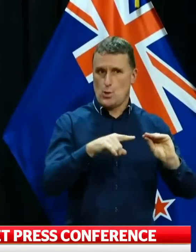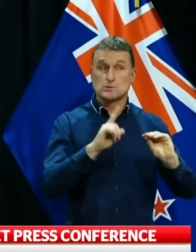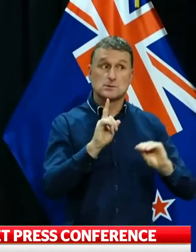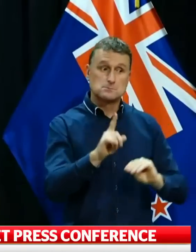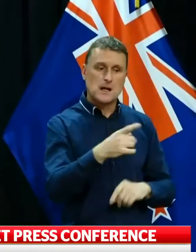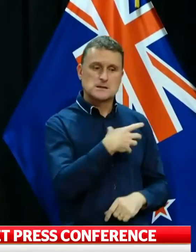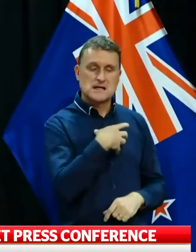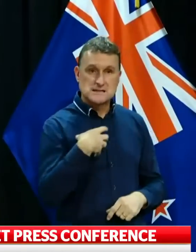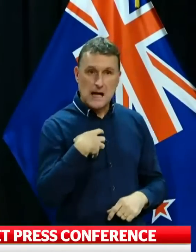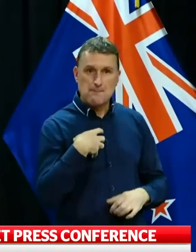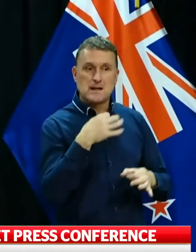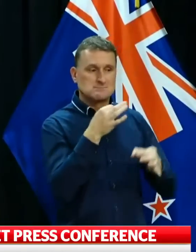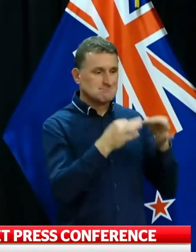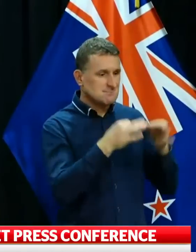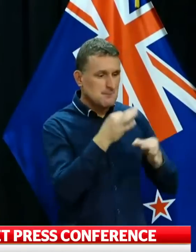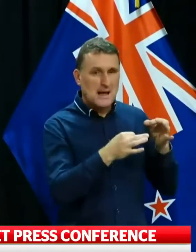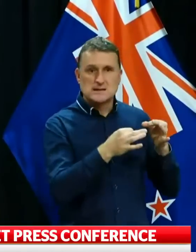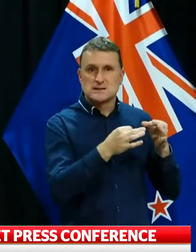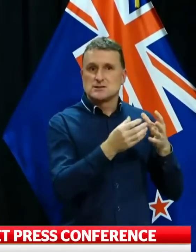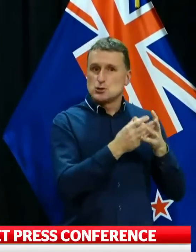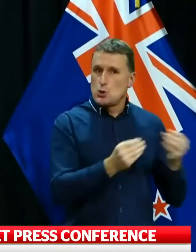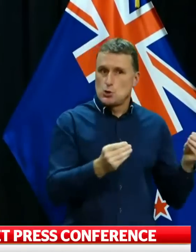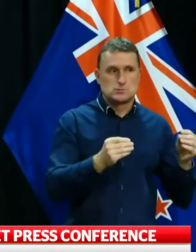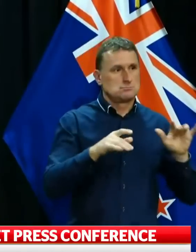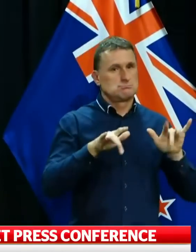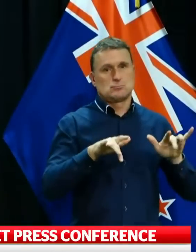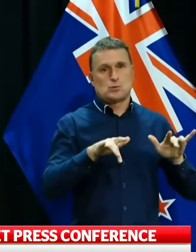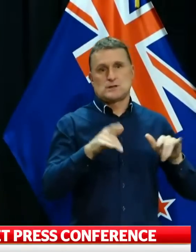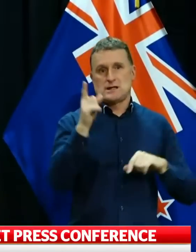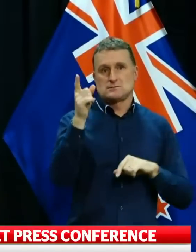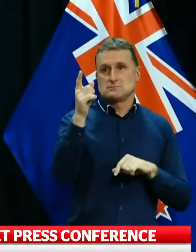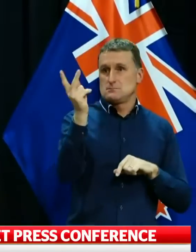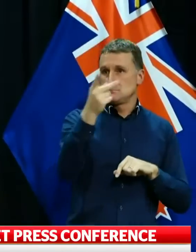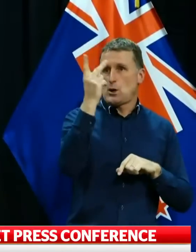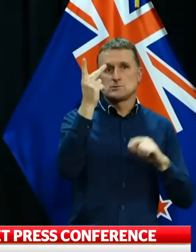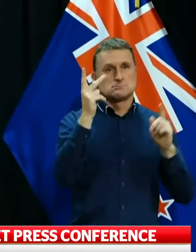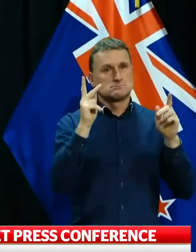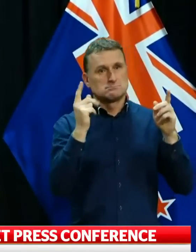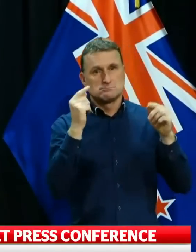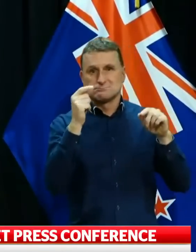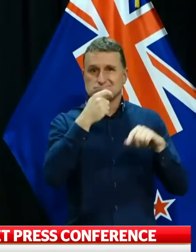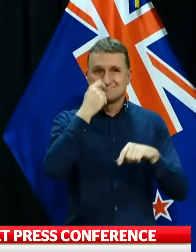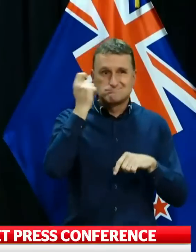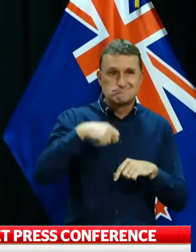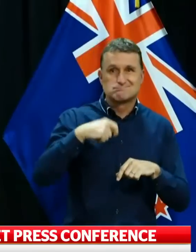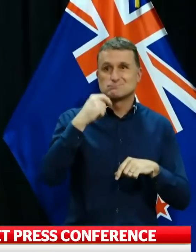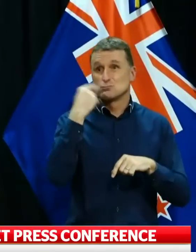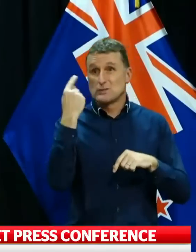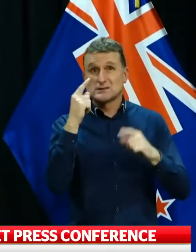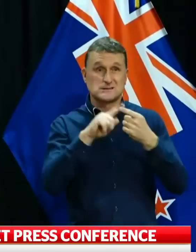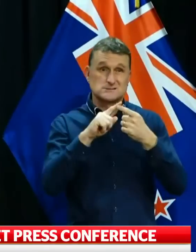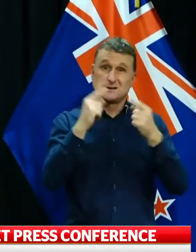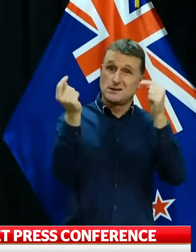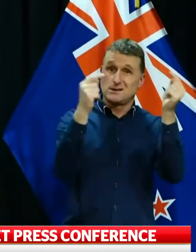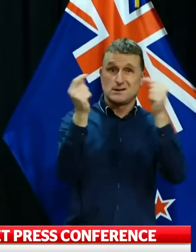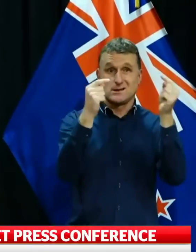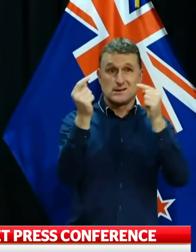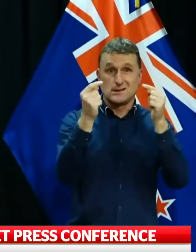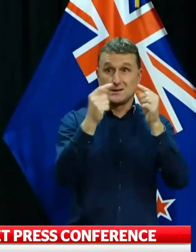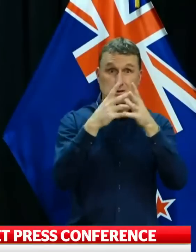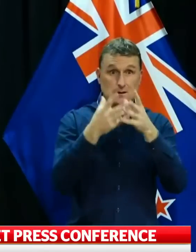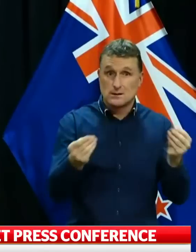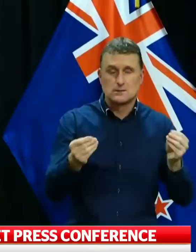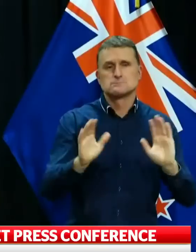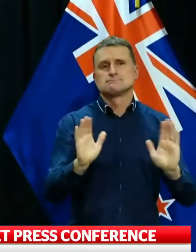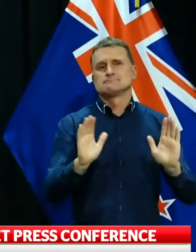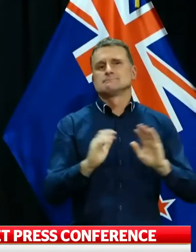solution has not been found. It does not appear to be readily or even close to being reached. Does that